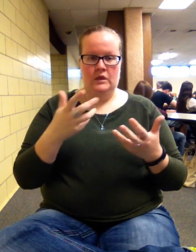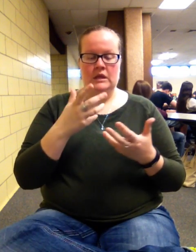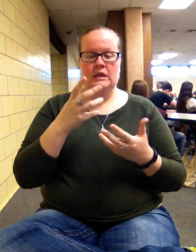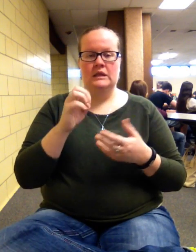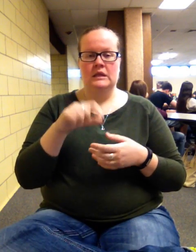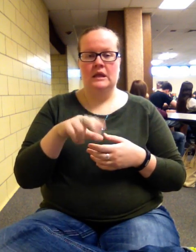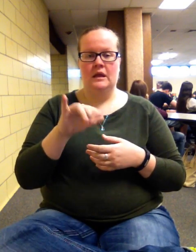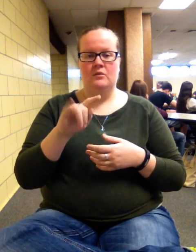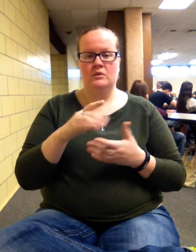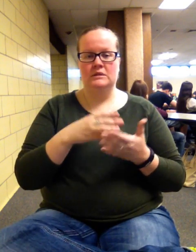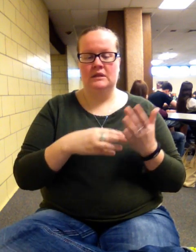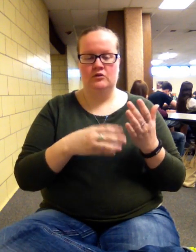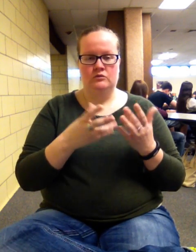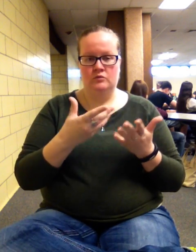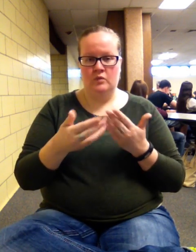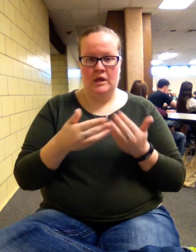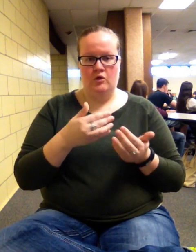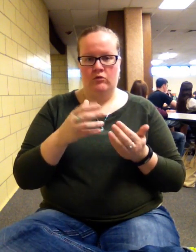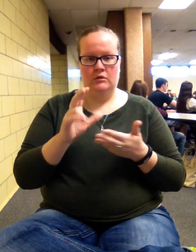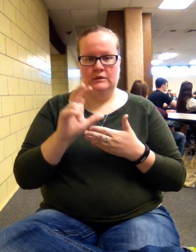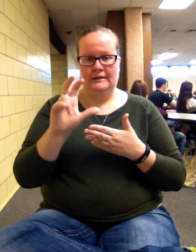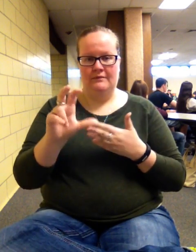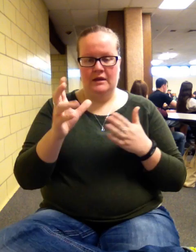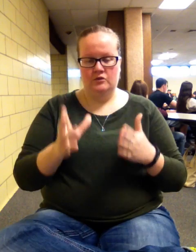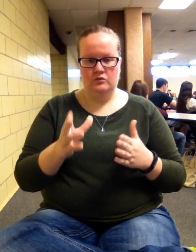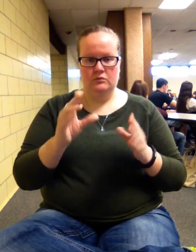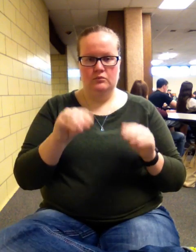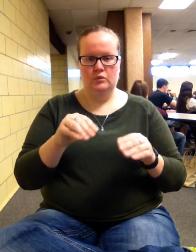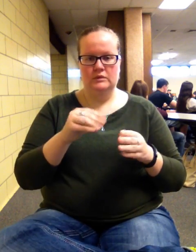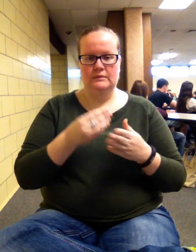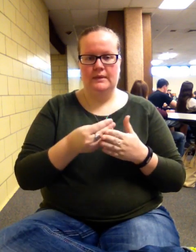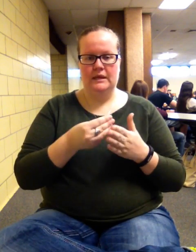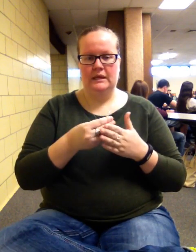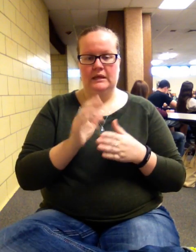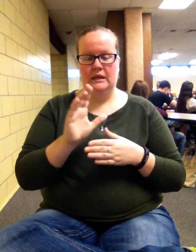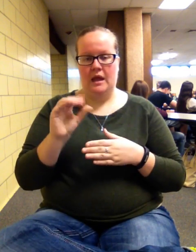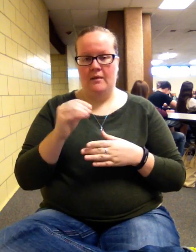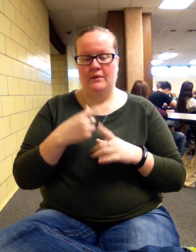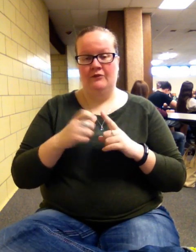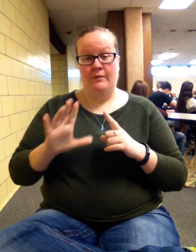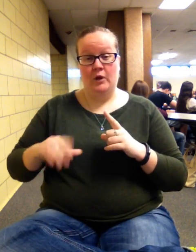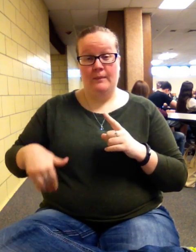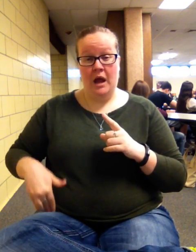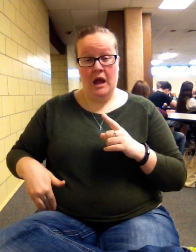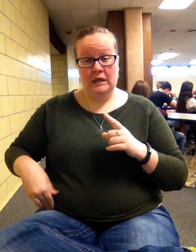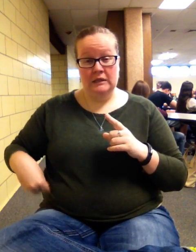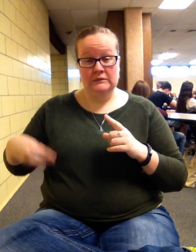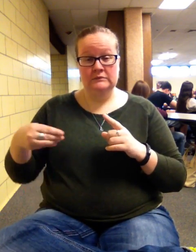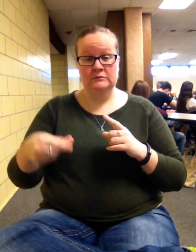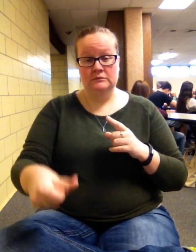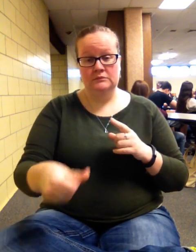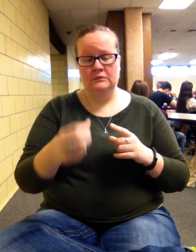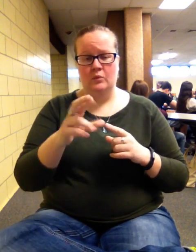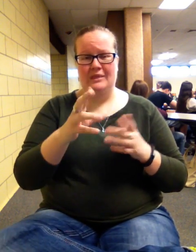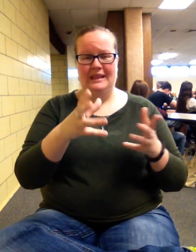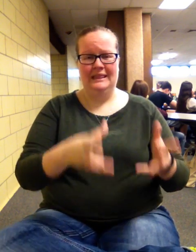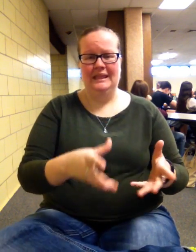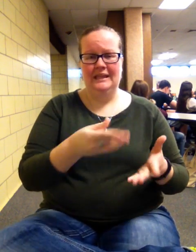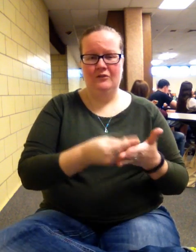whether an investor puts money into the company out of their pocket or whether they leave earnings in the company, don't take out a dividend,